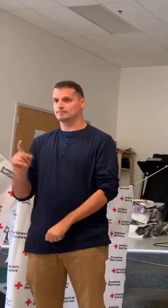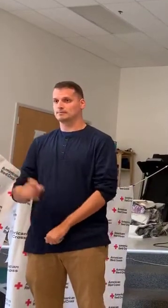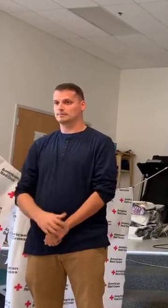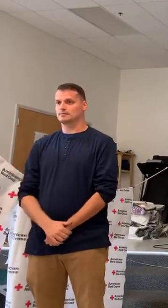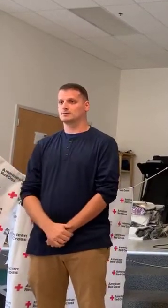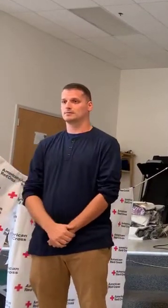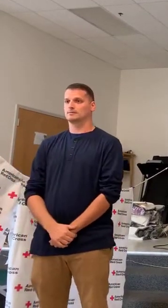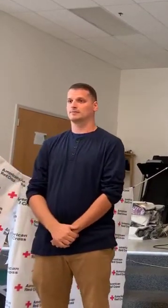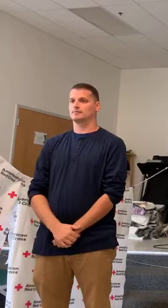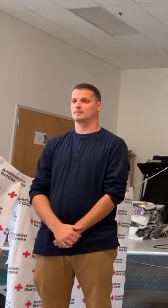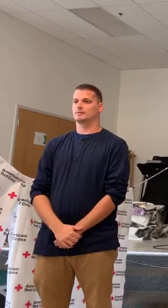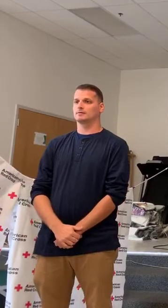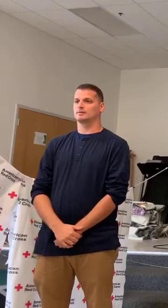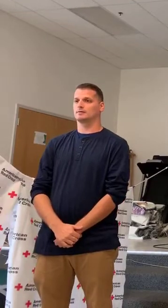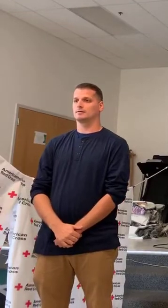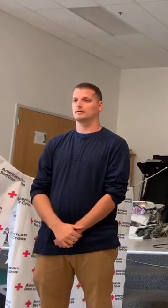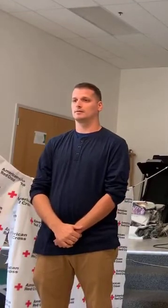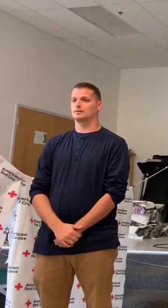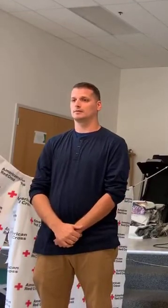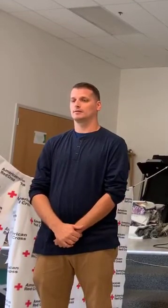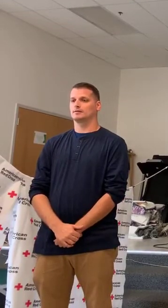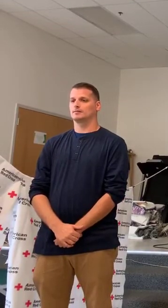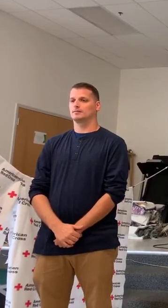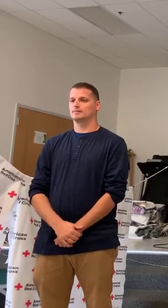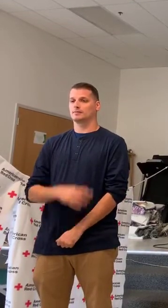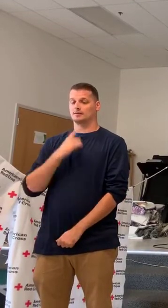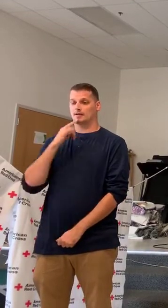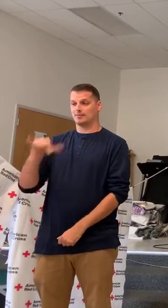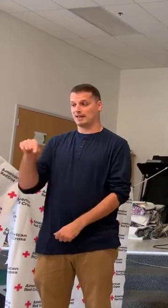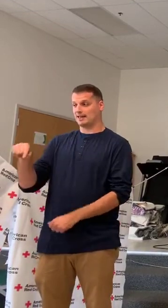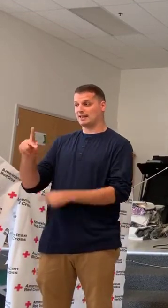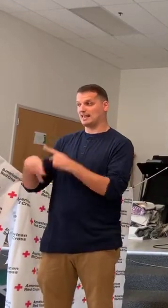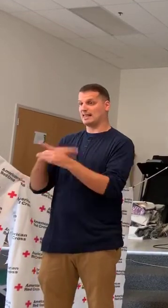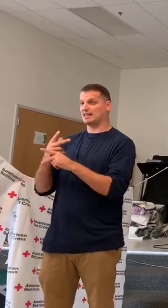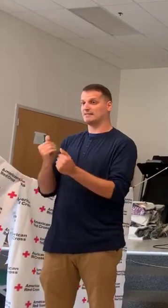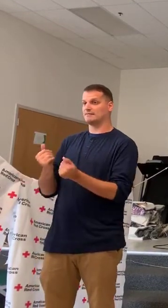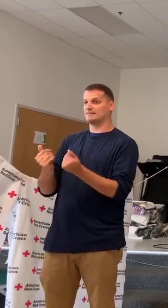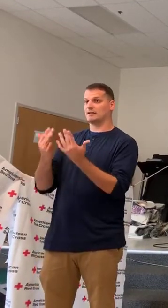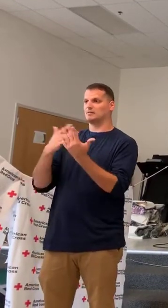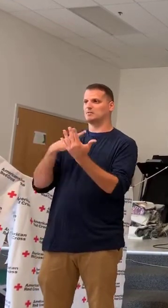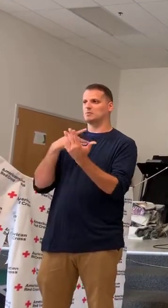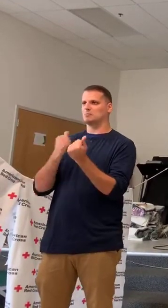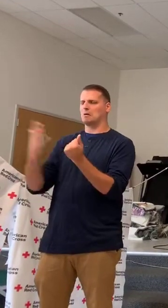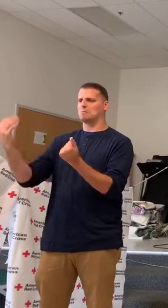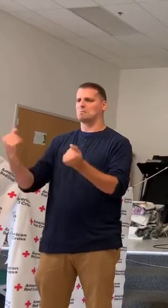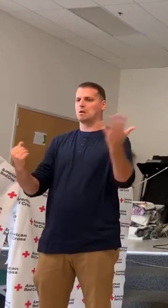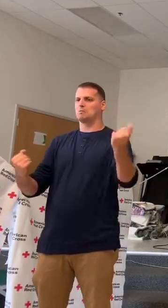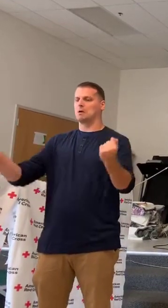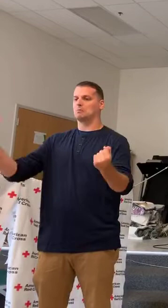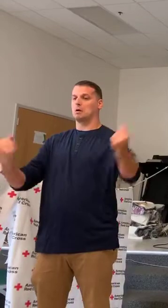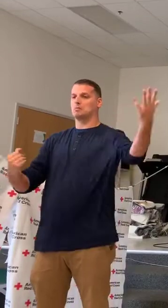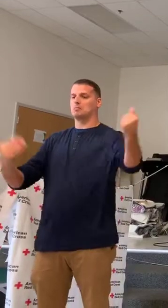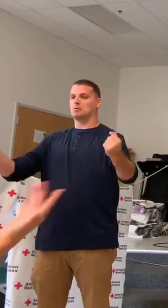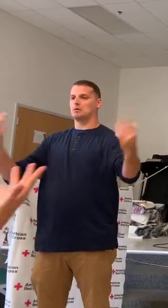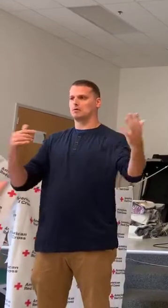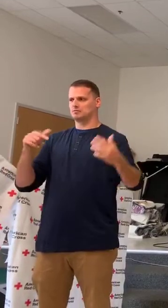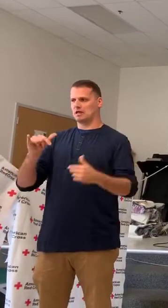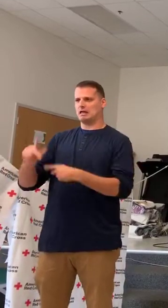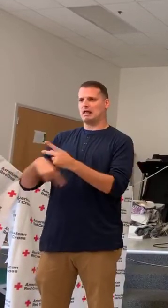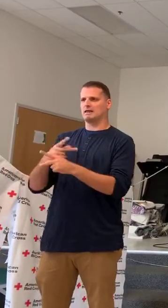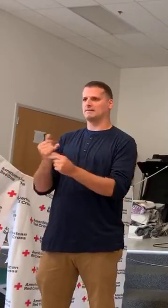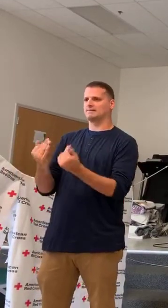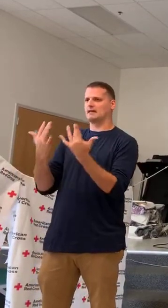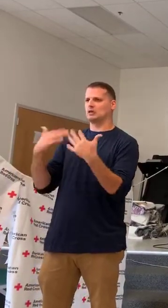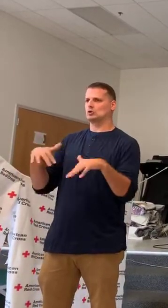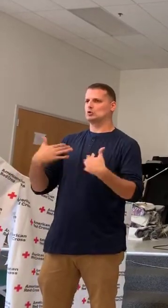can speak to exactly how the initial attack went. The Smoke Jumper program in the United States of America is a leading program that everybody in the world is envious